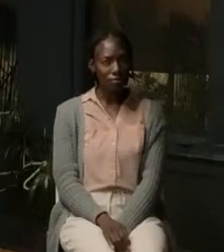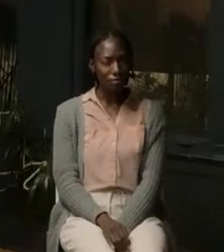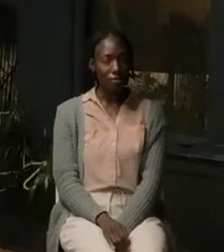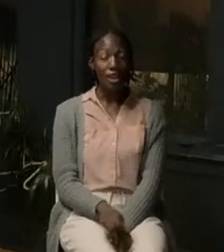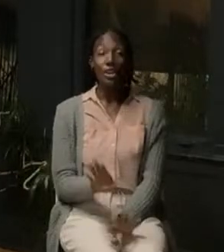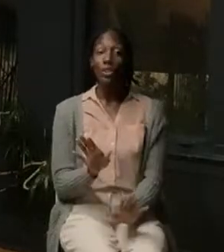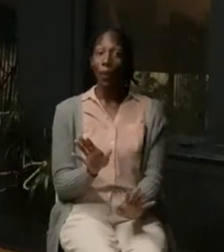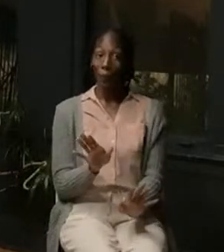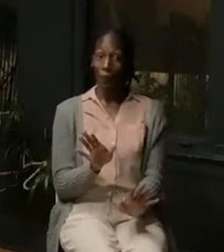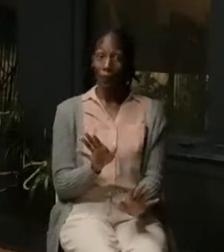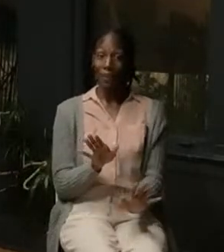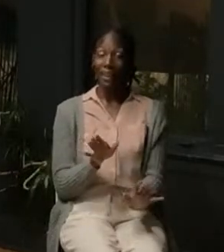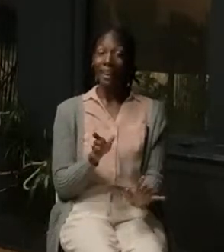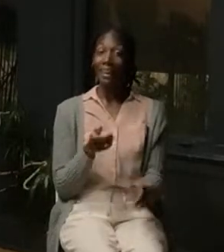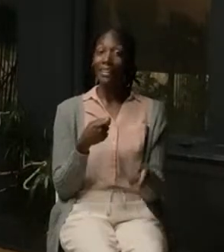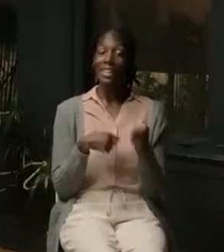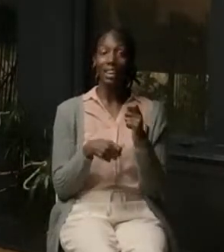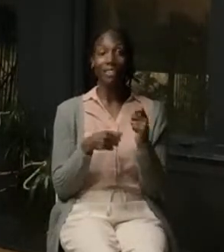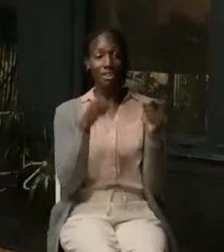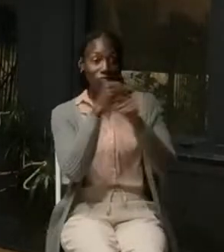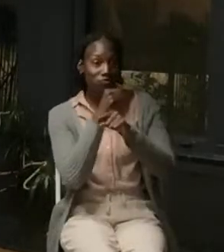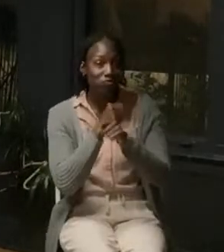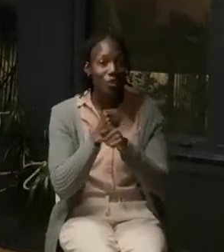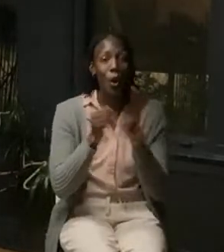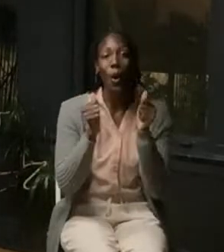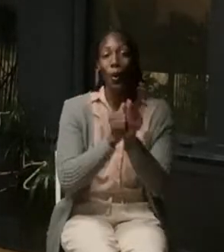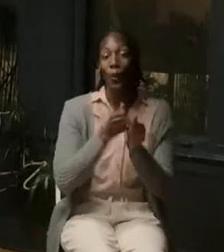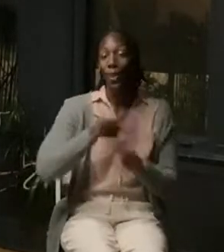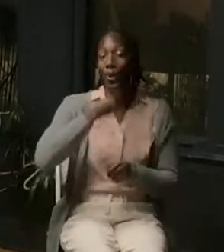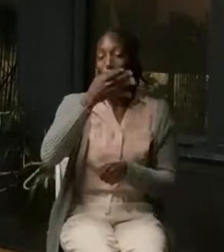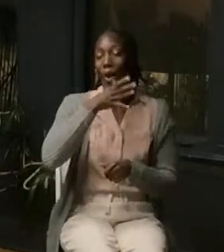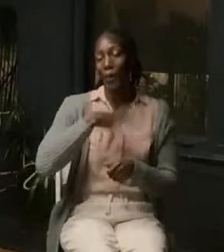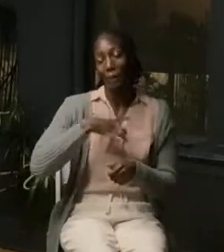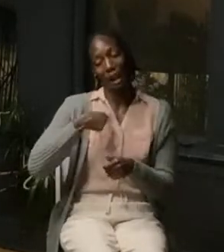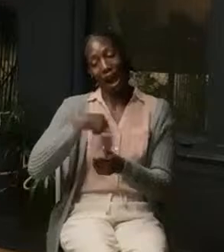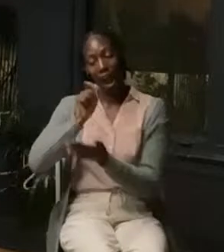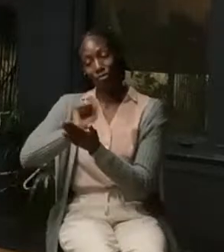So rather than get into a street fight with a white woman, I wrote this poem.